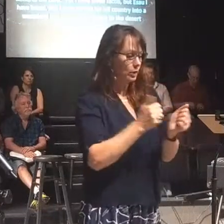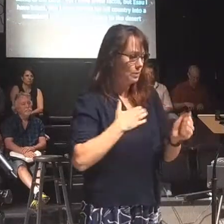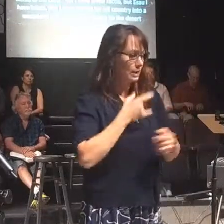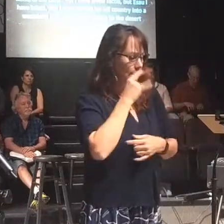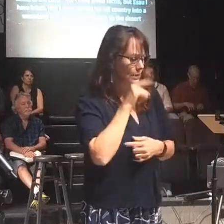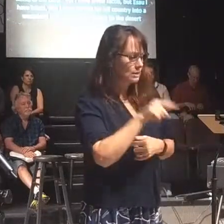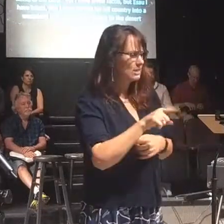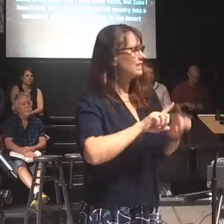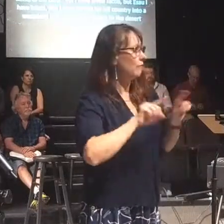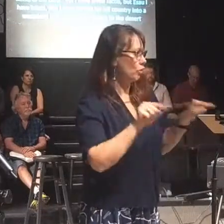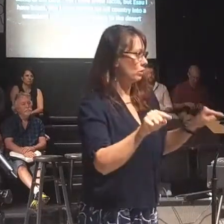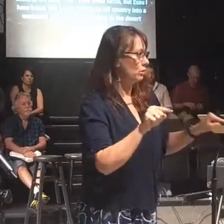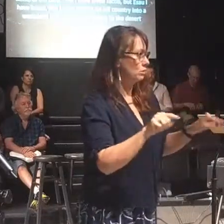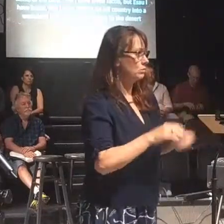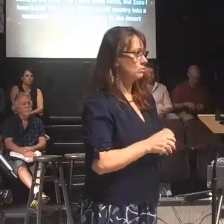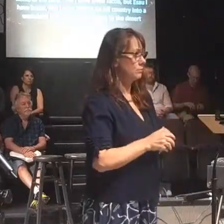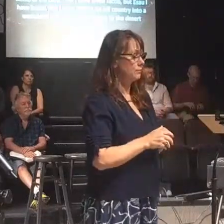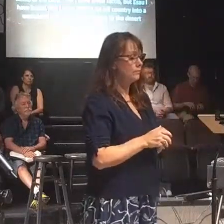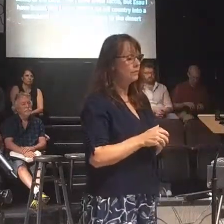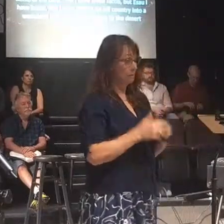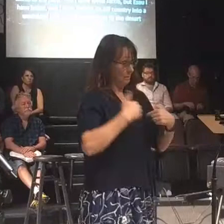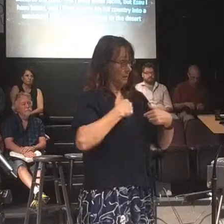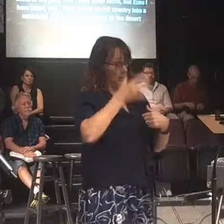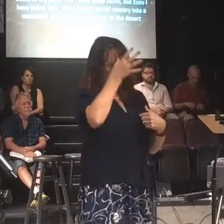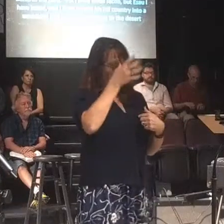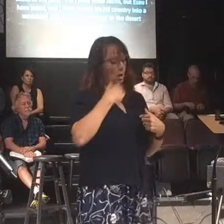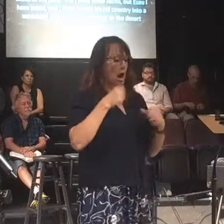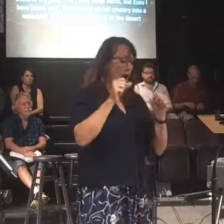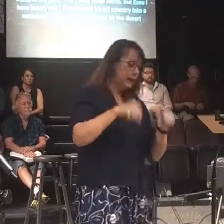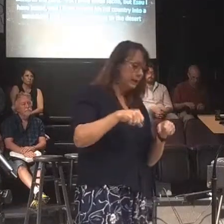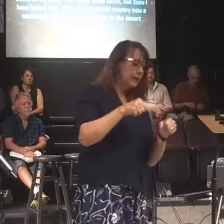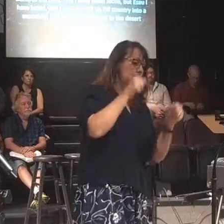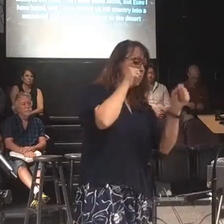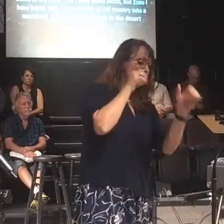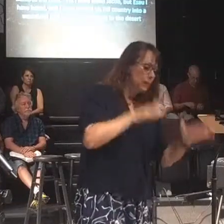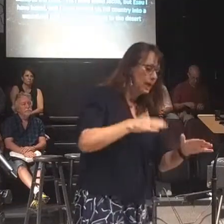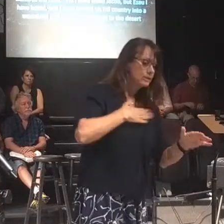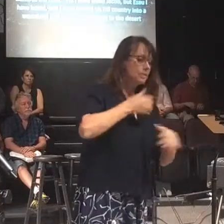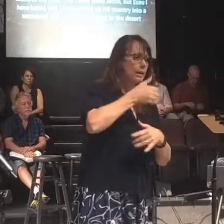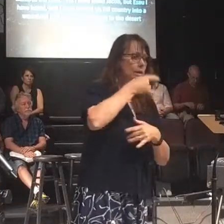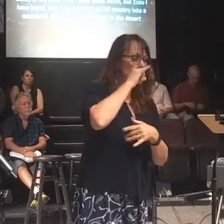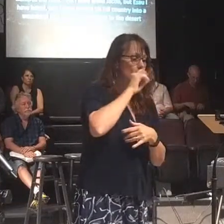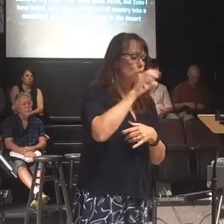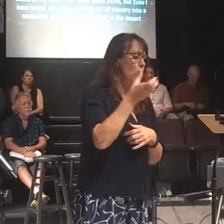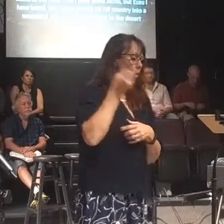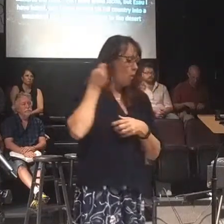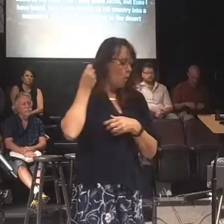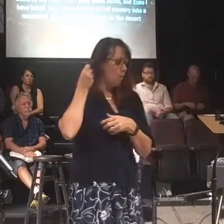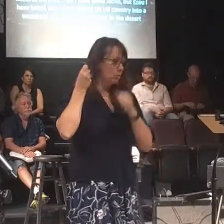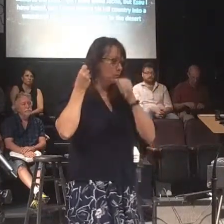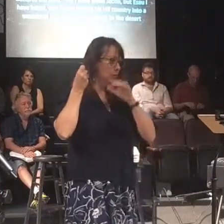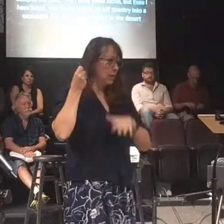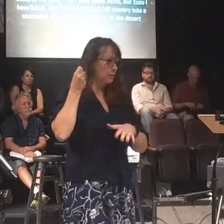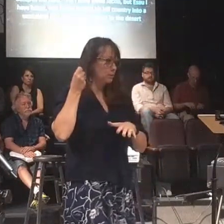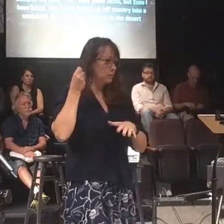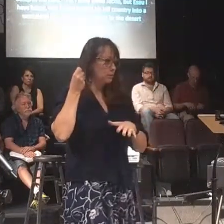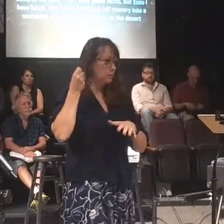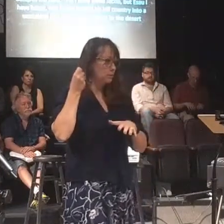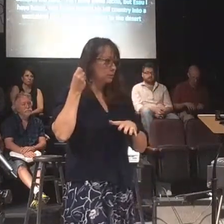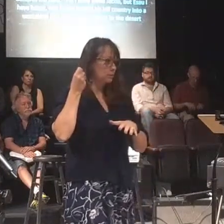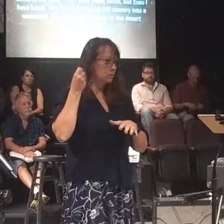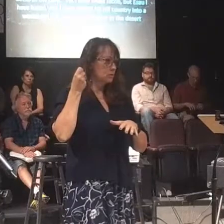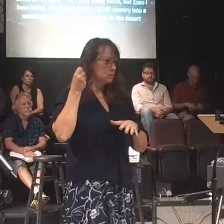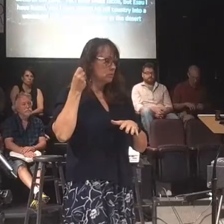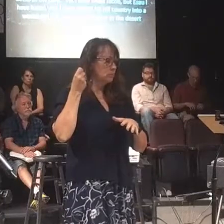bless or withhold blessing. And withholding blessing also means being all in. It's